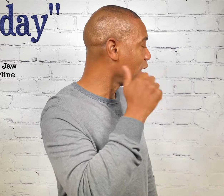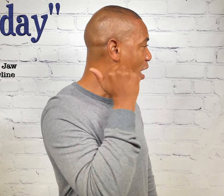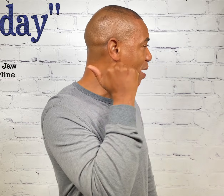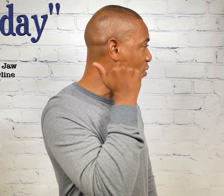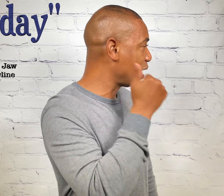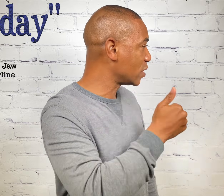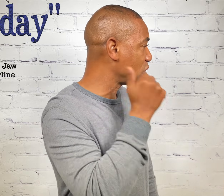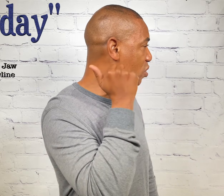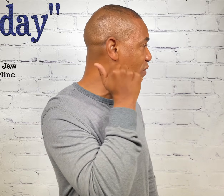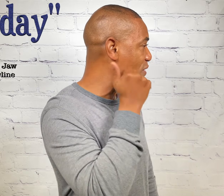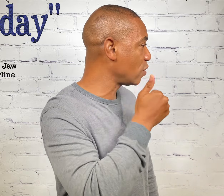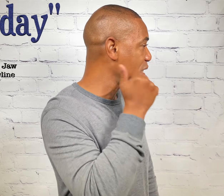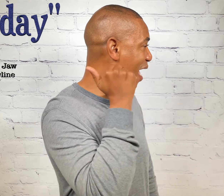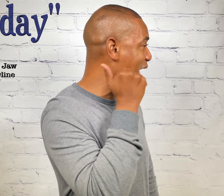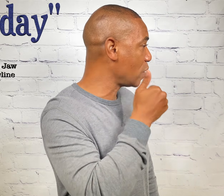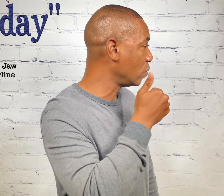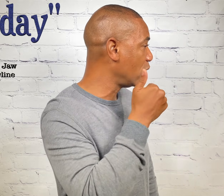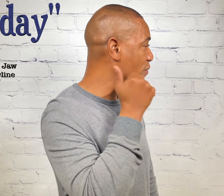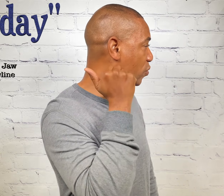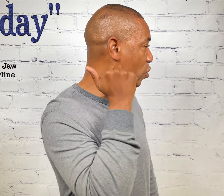I'm actually just following the angle of the jaw.